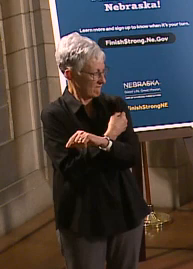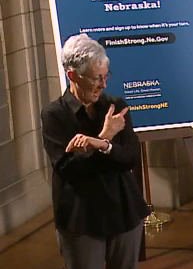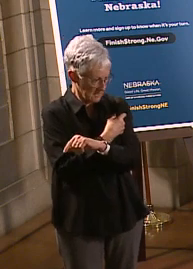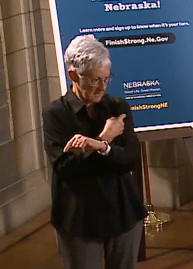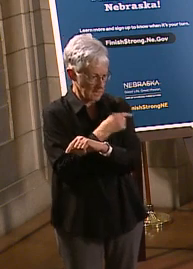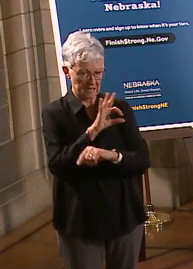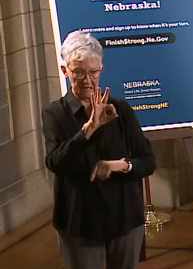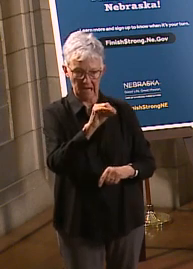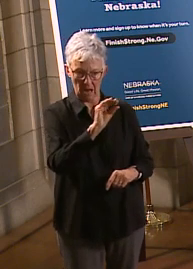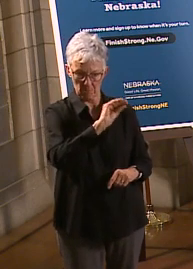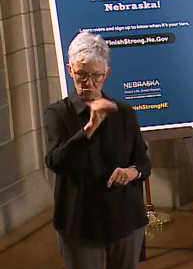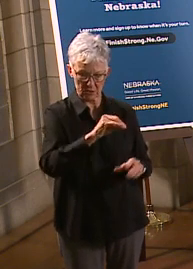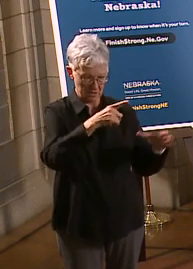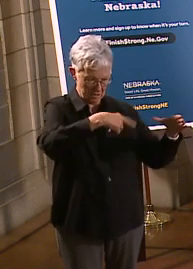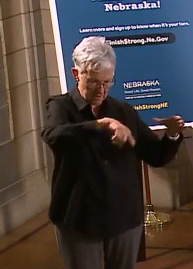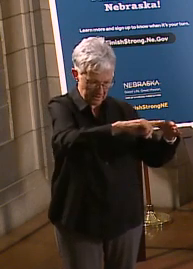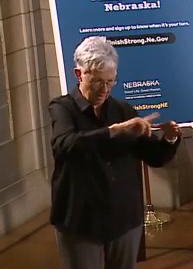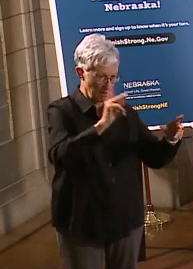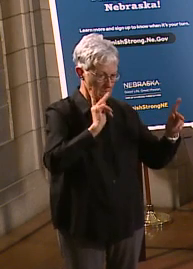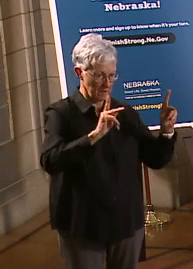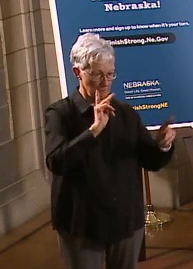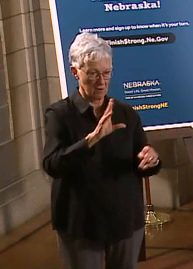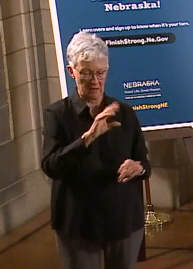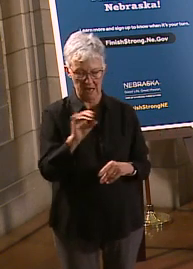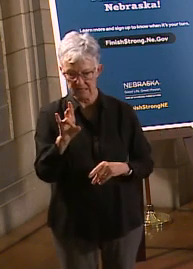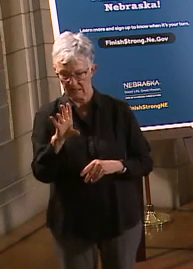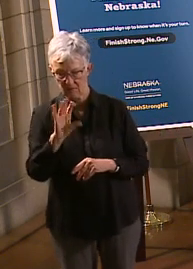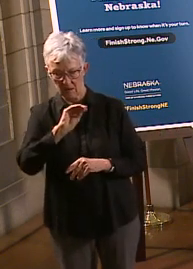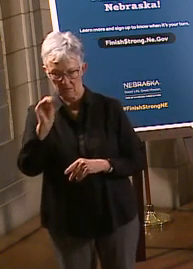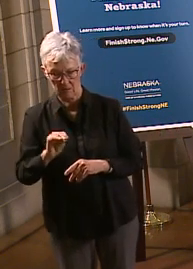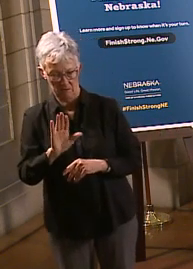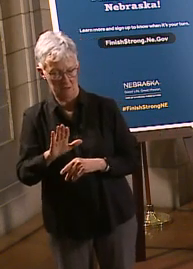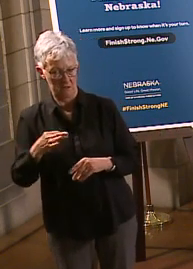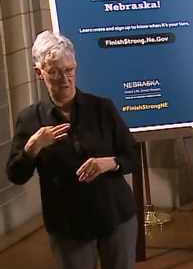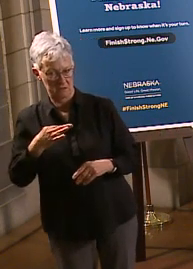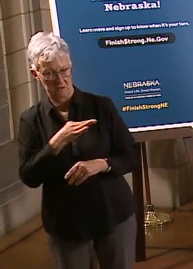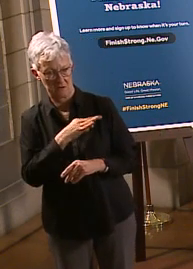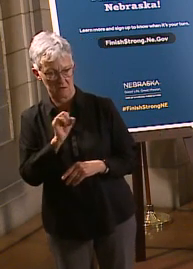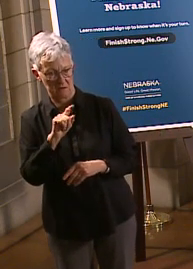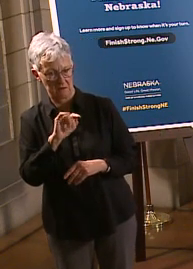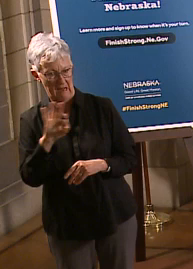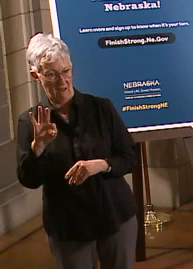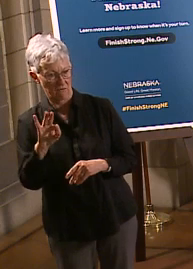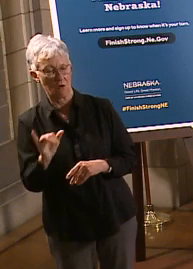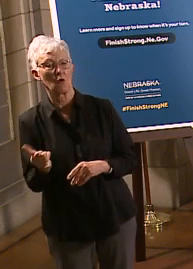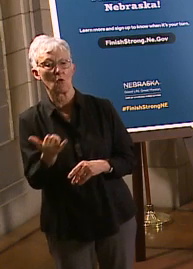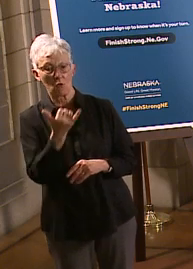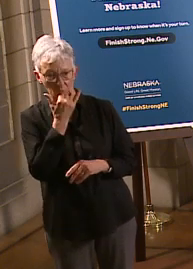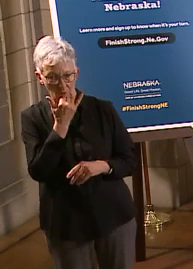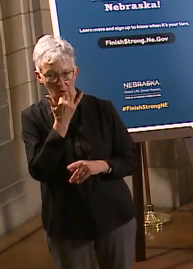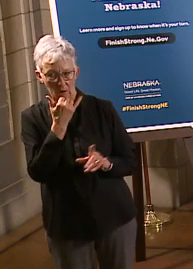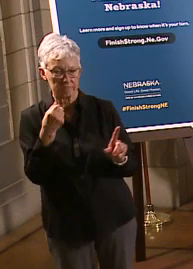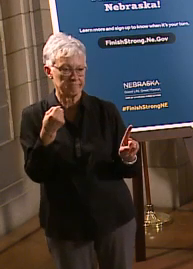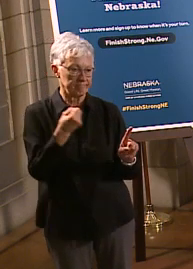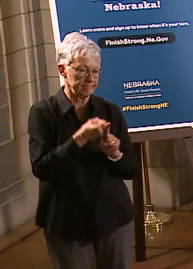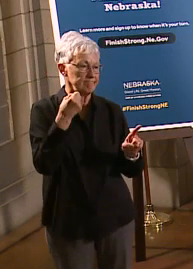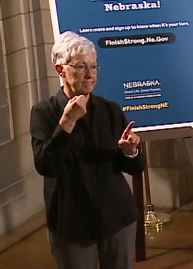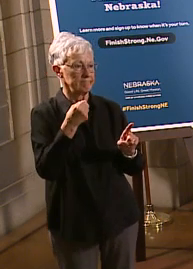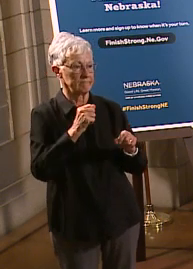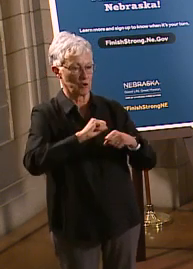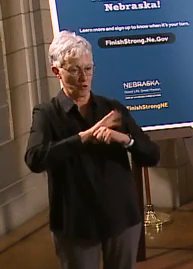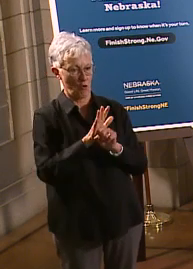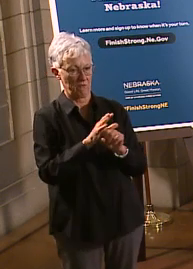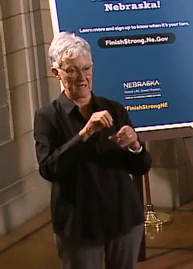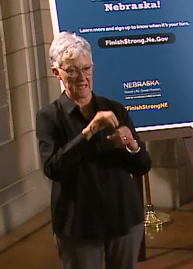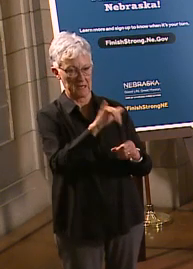the residents and 75% of the staff. And then they had an outbreak. Now, what happened is of